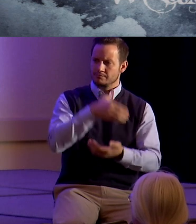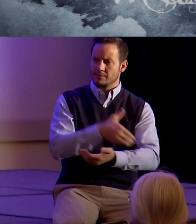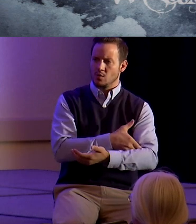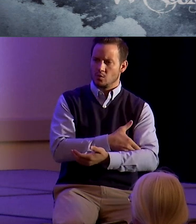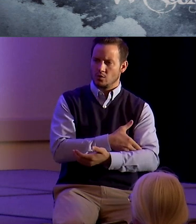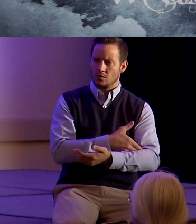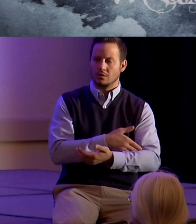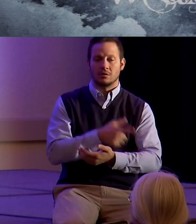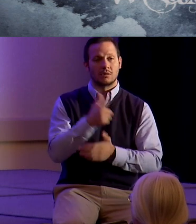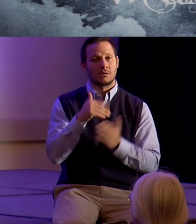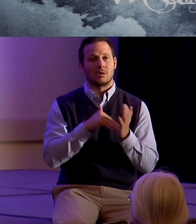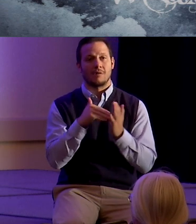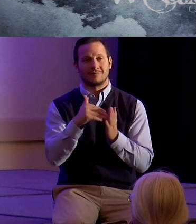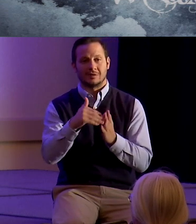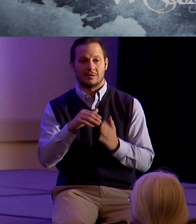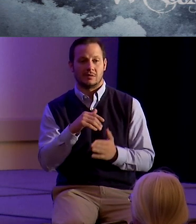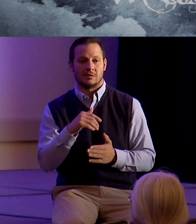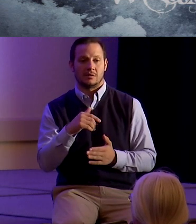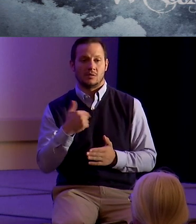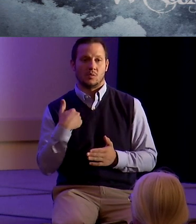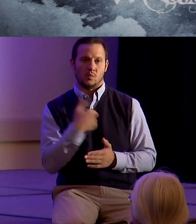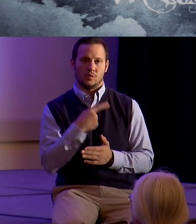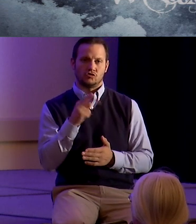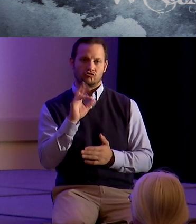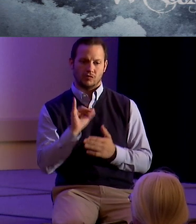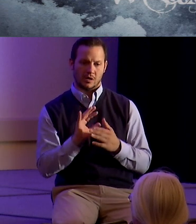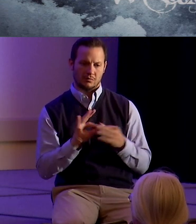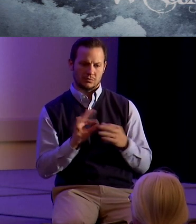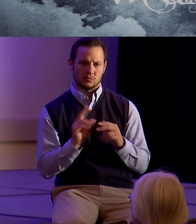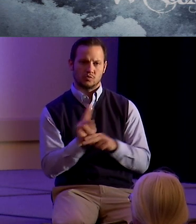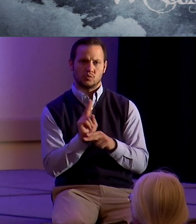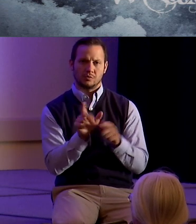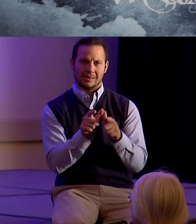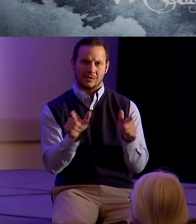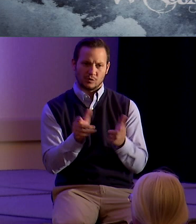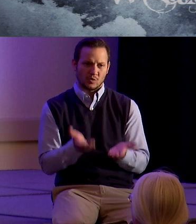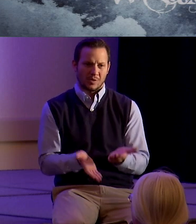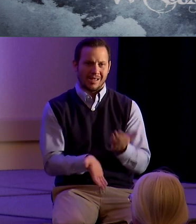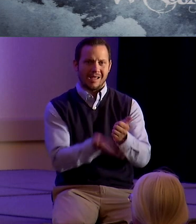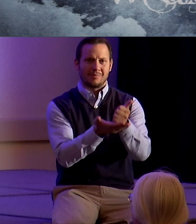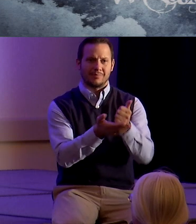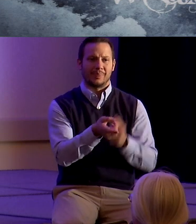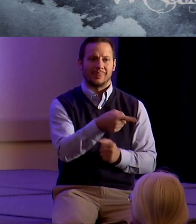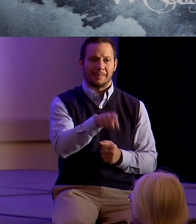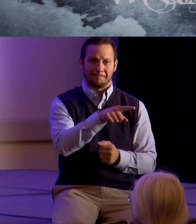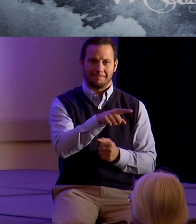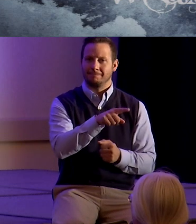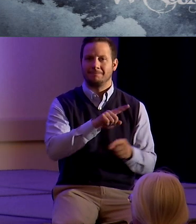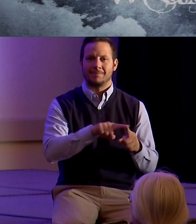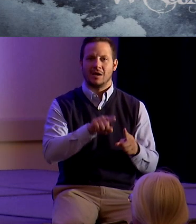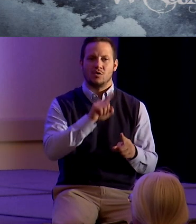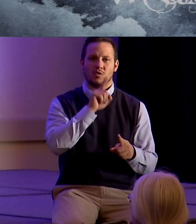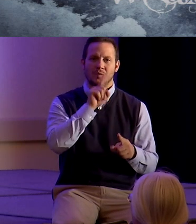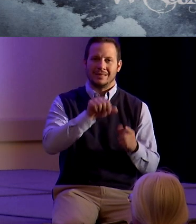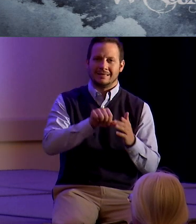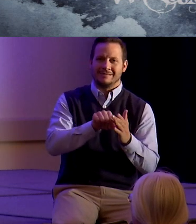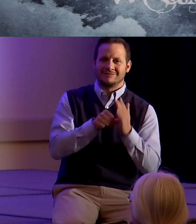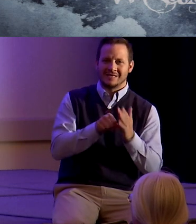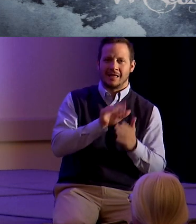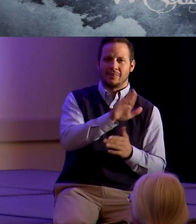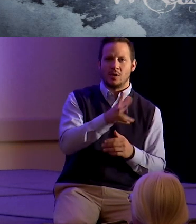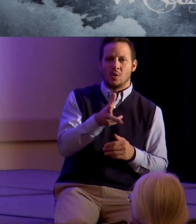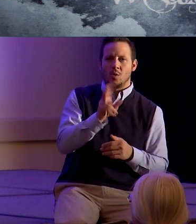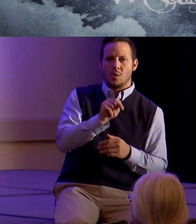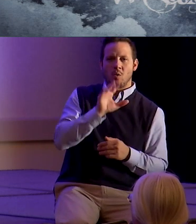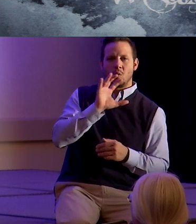don't realize a lot of times, by empowering them with our language, we're actually reinforcing some of the beliefs they already have. And that's an